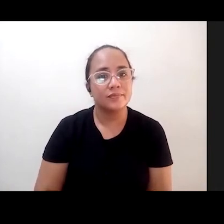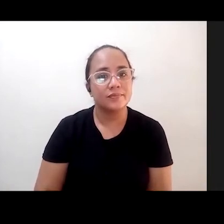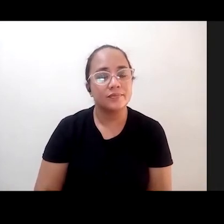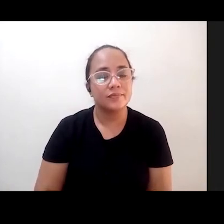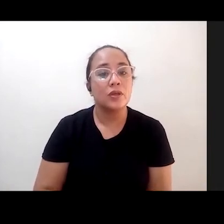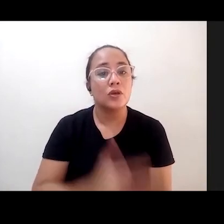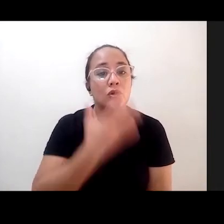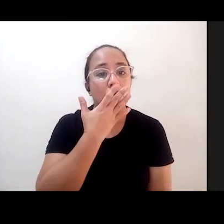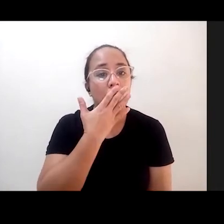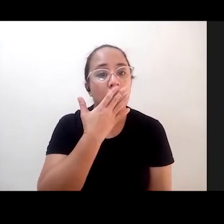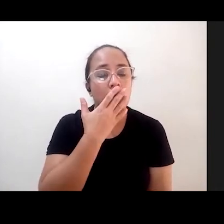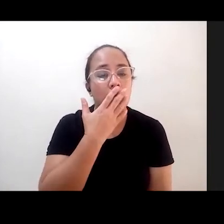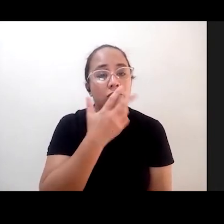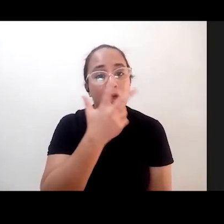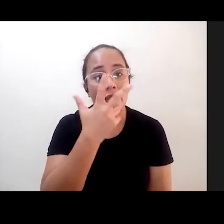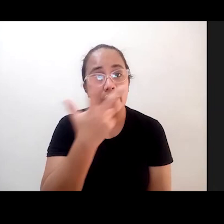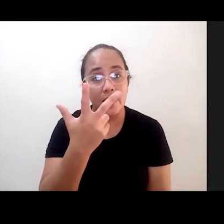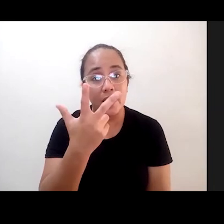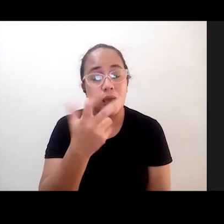Colors 3, what?